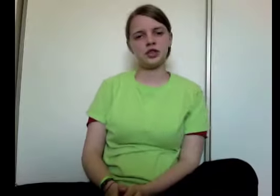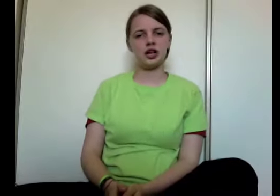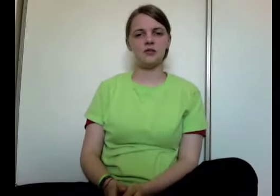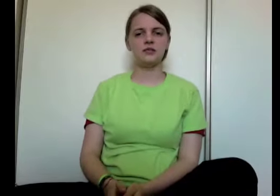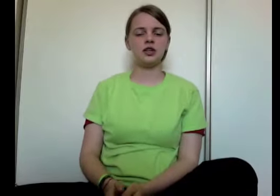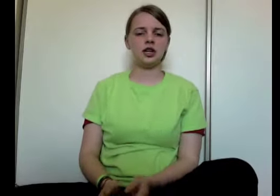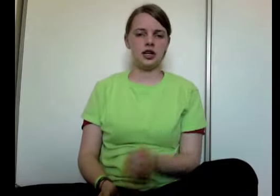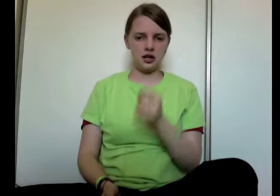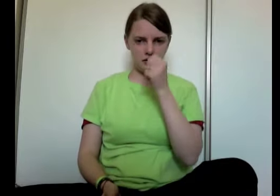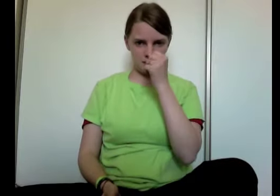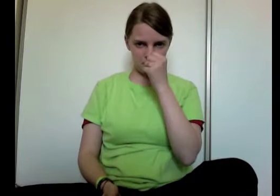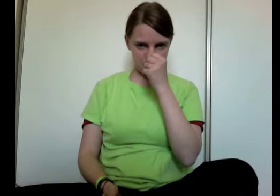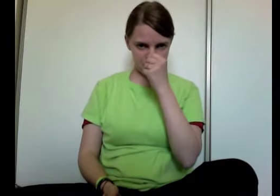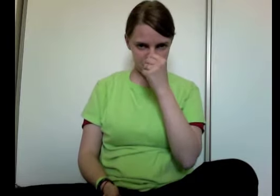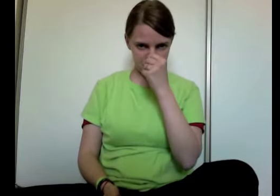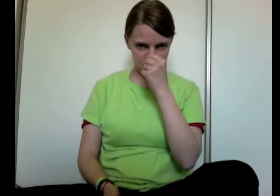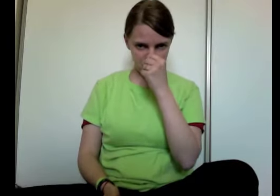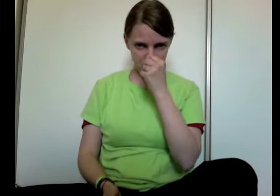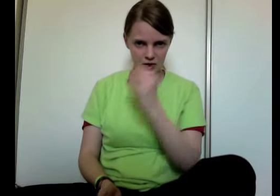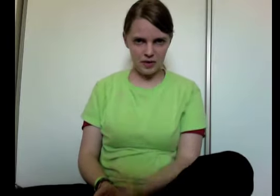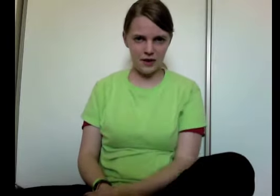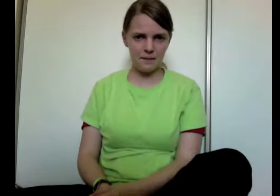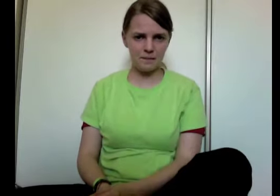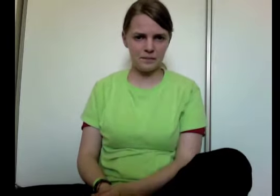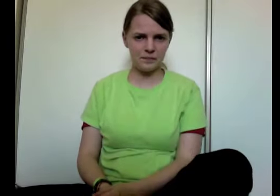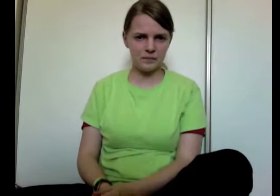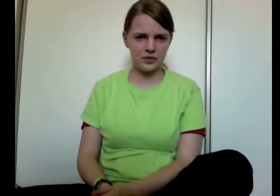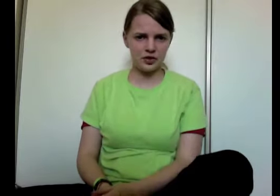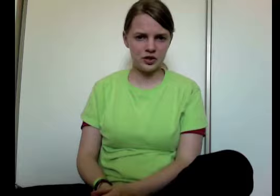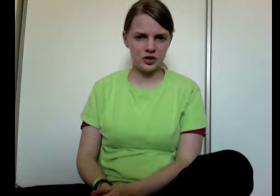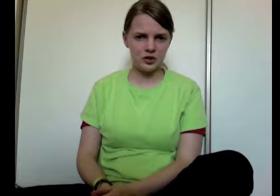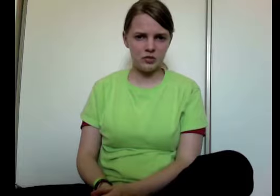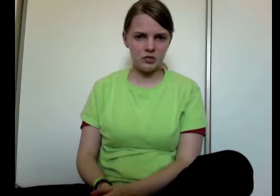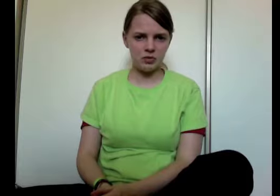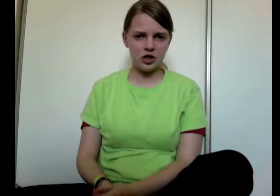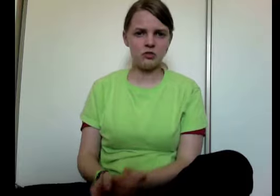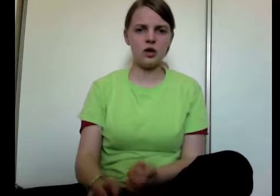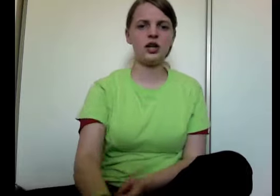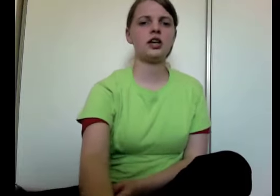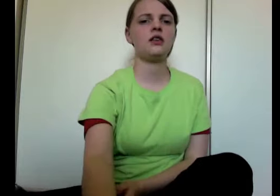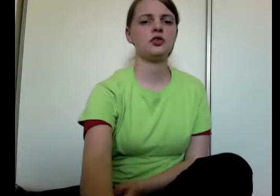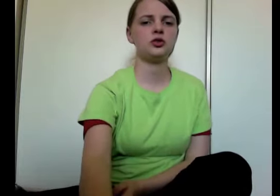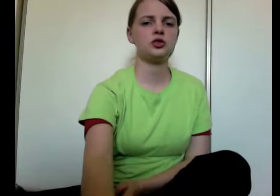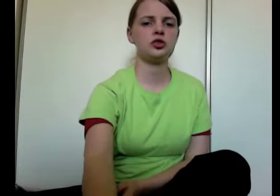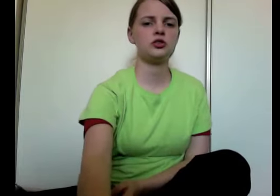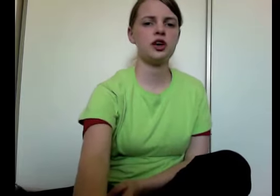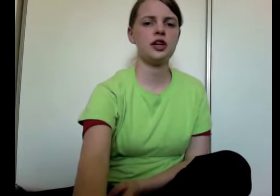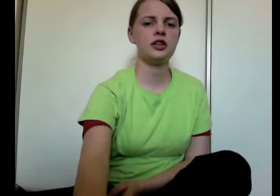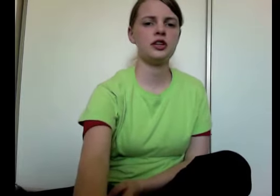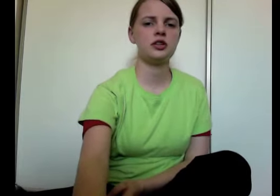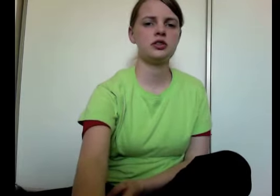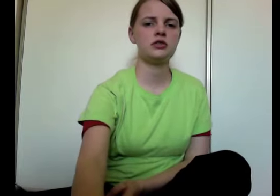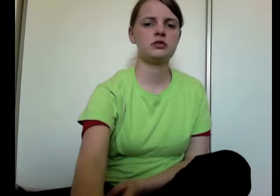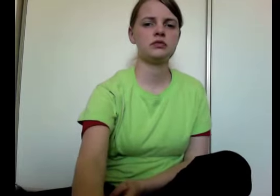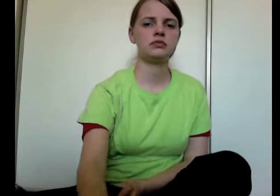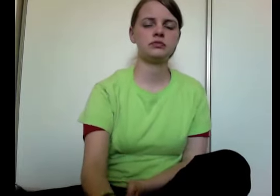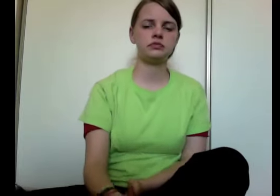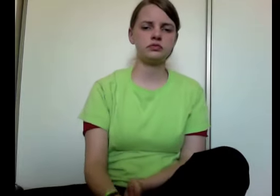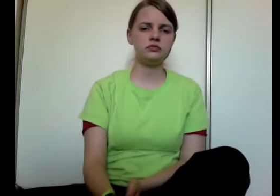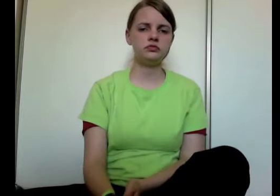that. And where am I? Black and white have turned to gray.